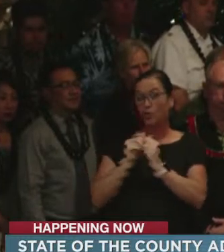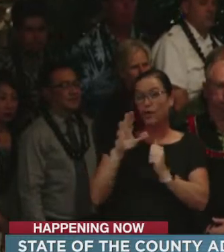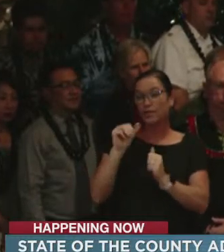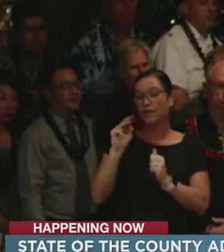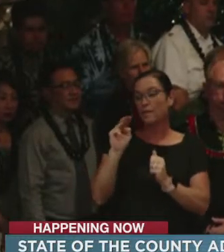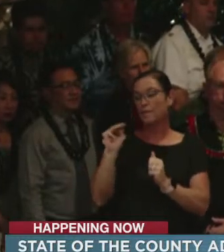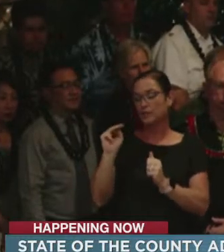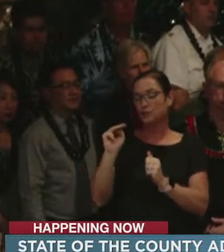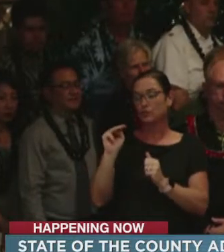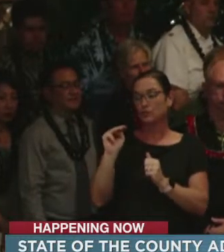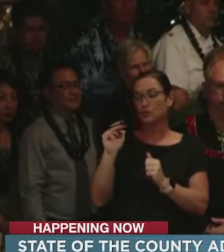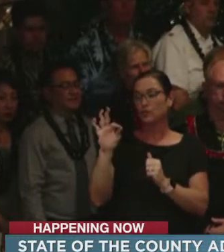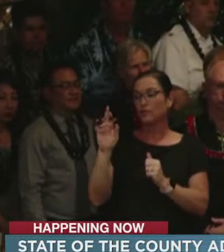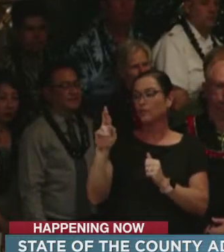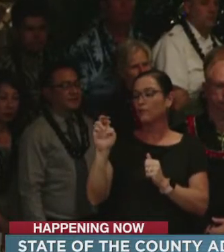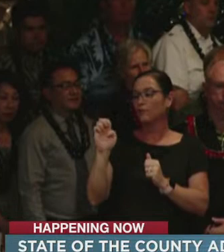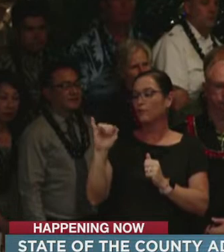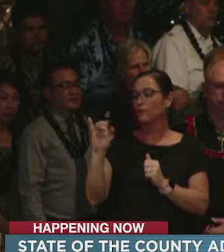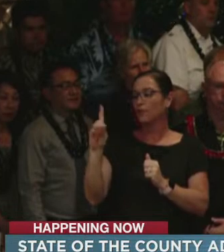to provide promotional